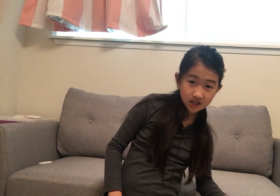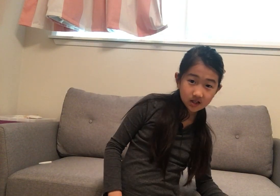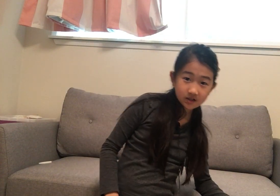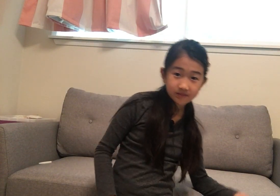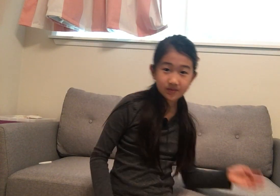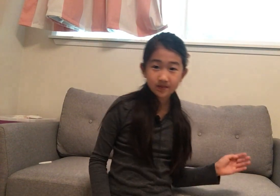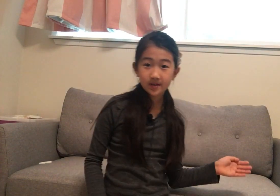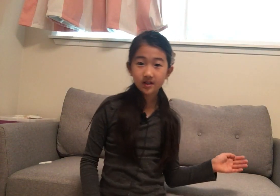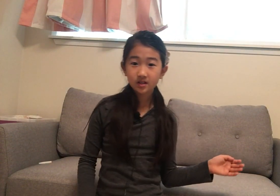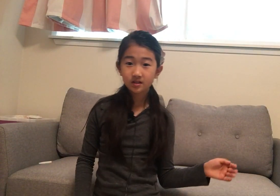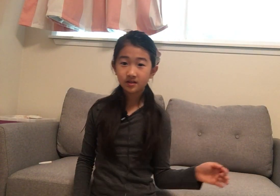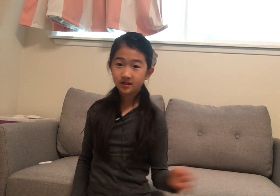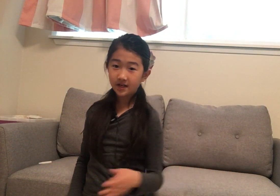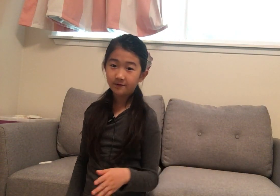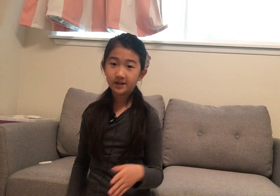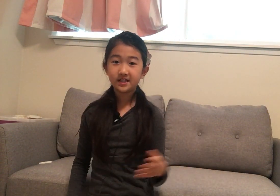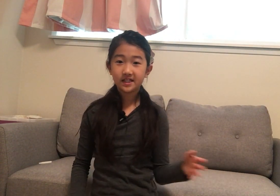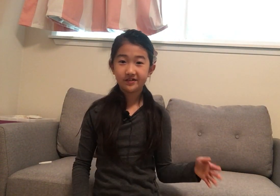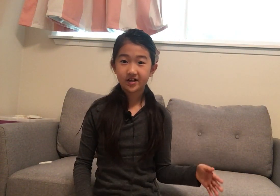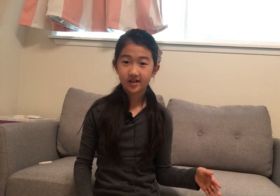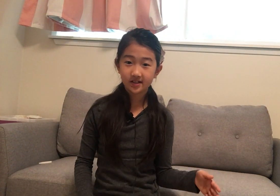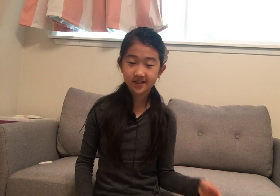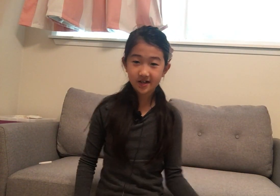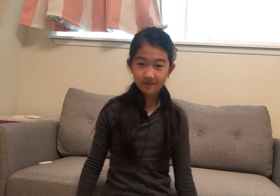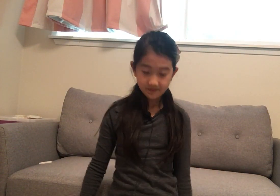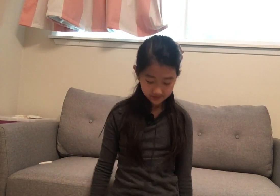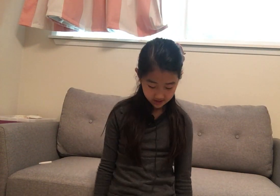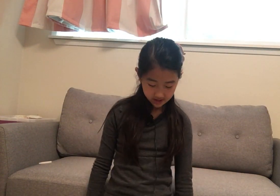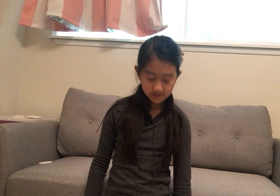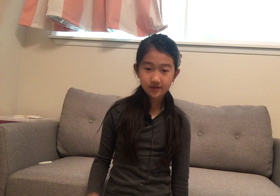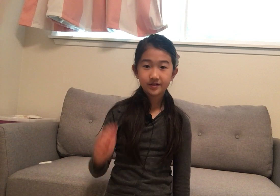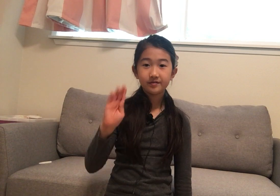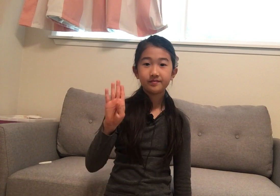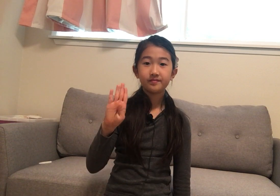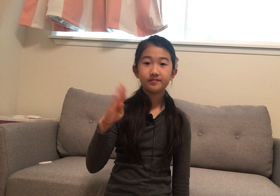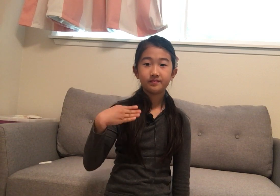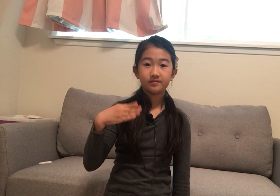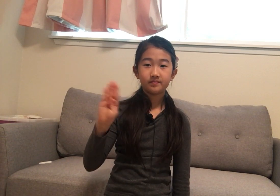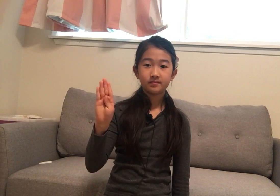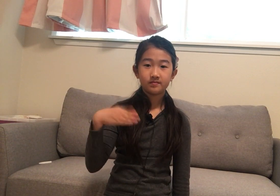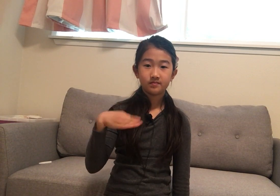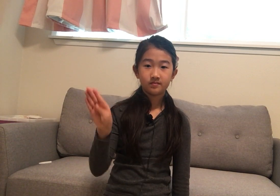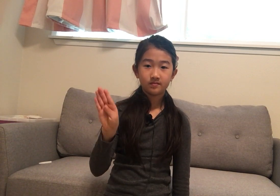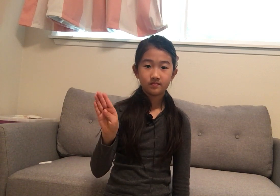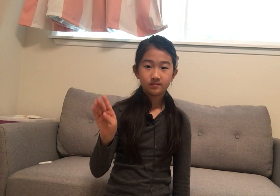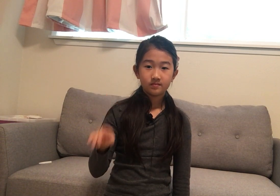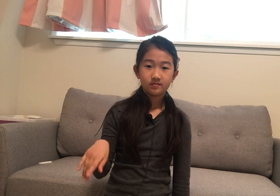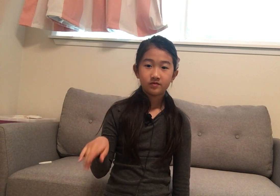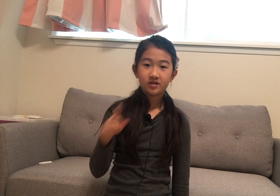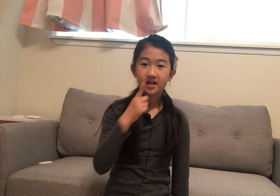purple deaf and then hearing let's go blue red